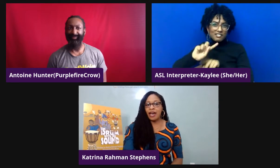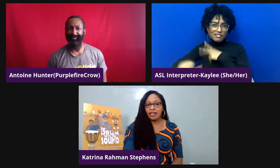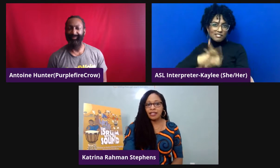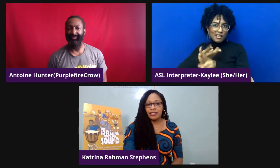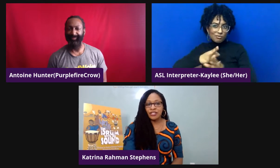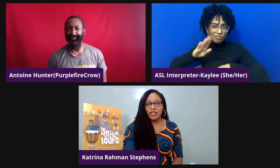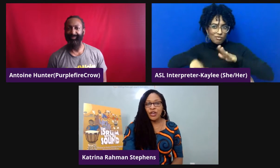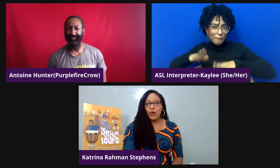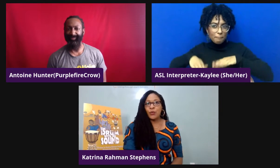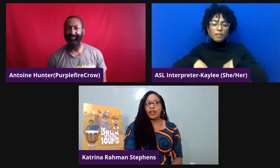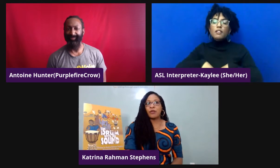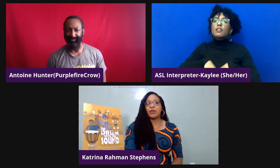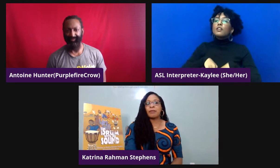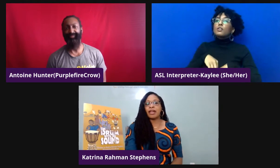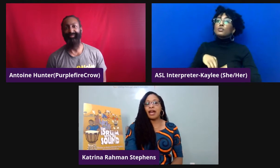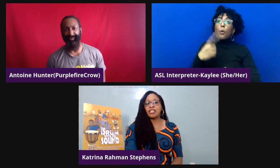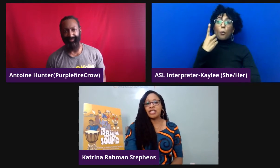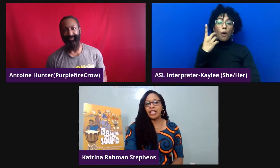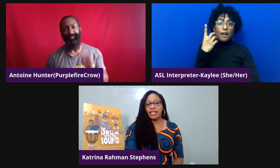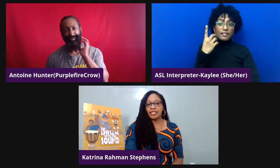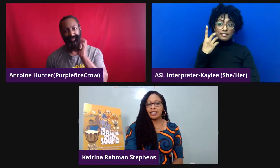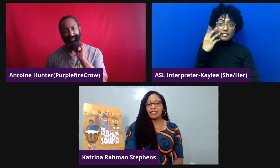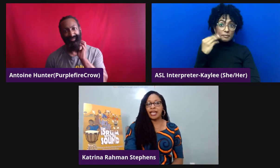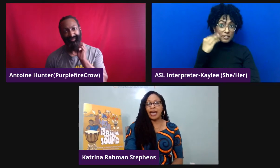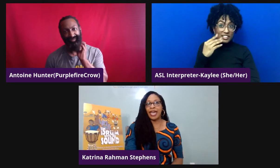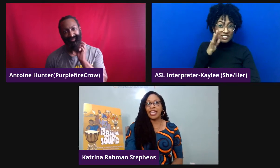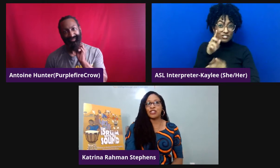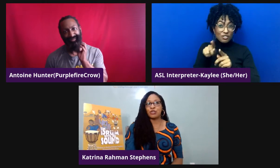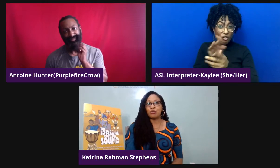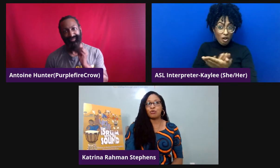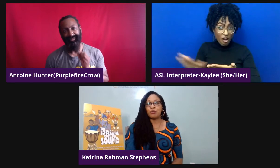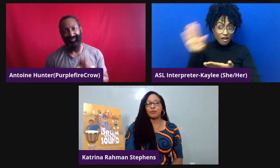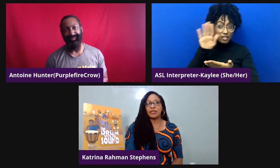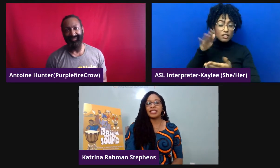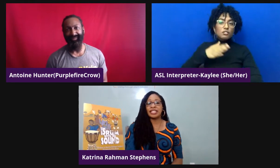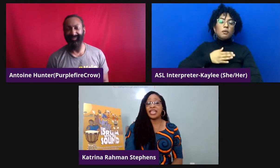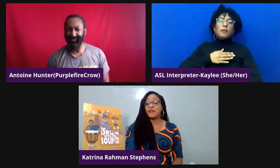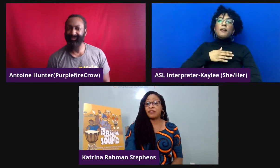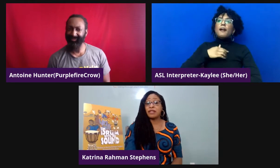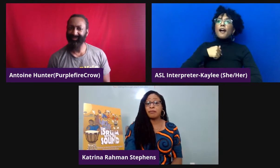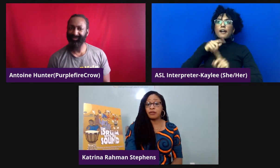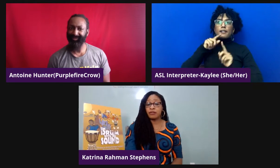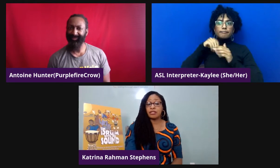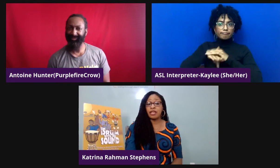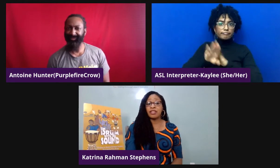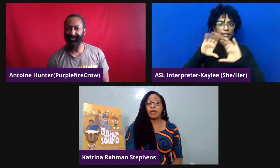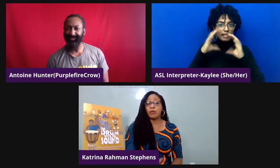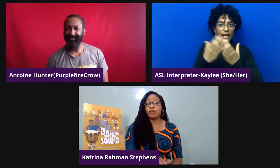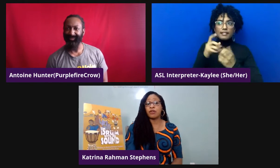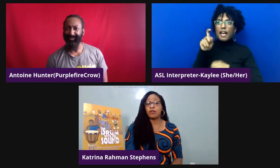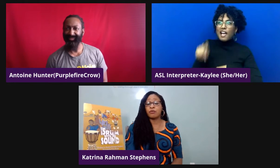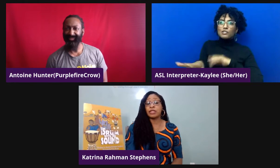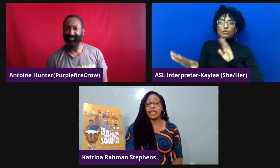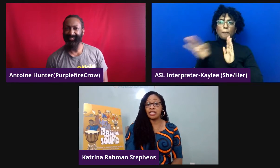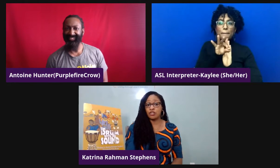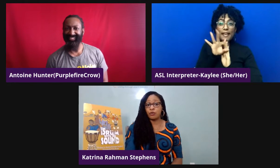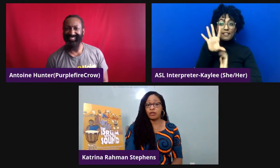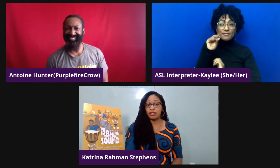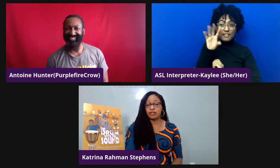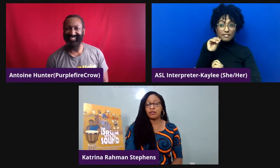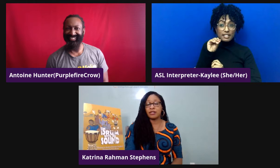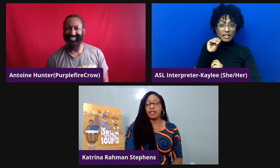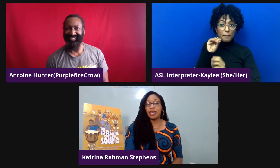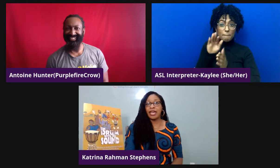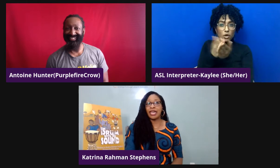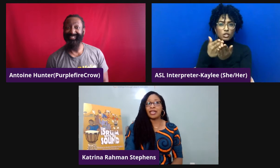in college where one of my college classes, I had to select 50 books that were related to